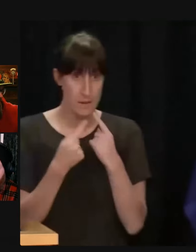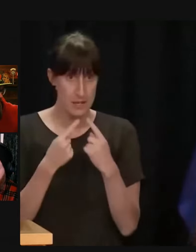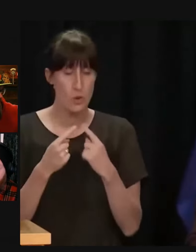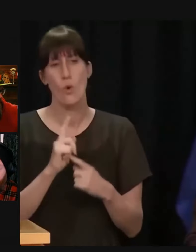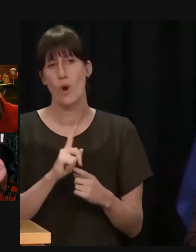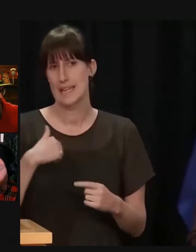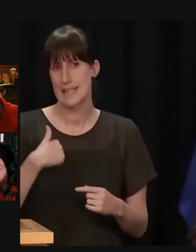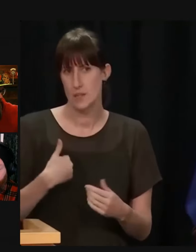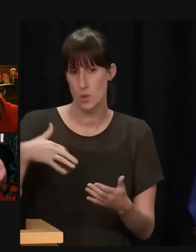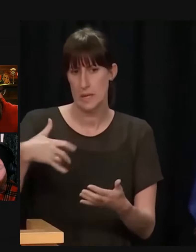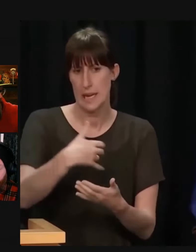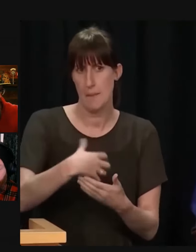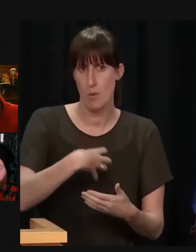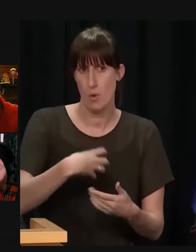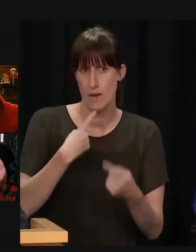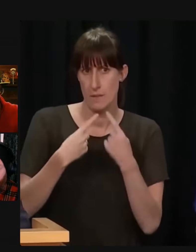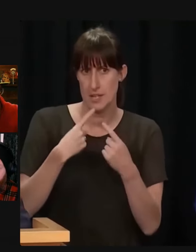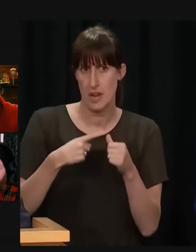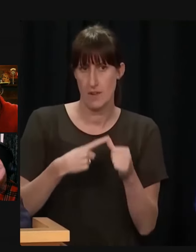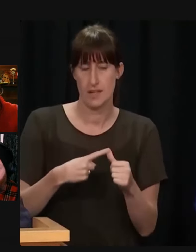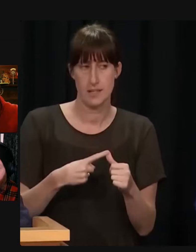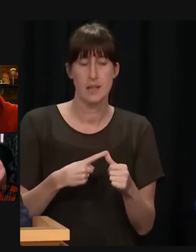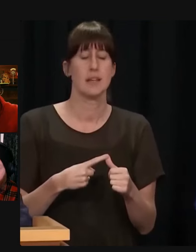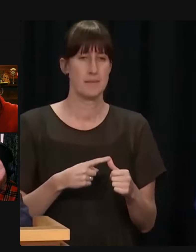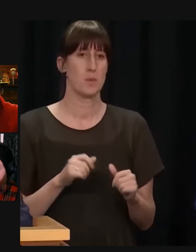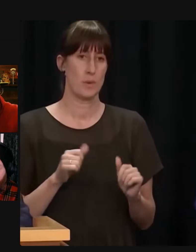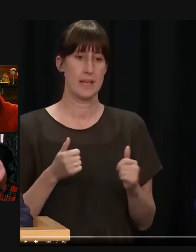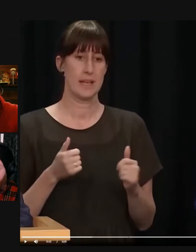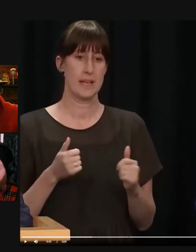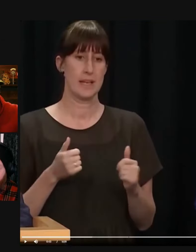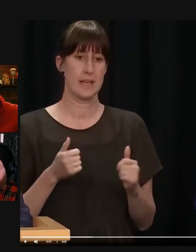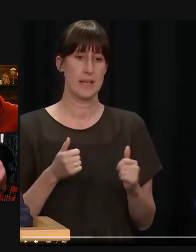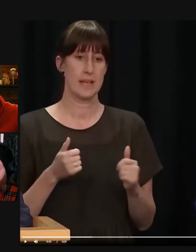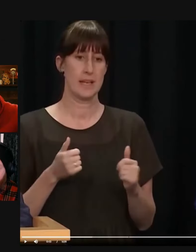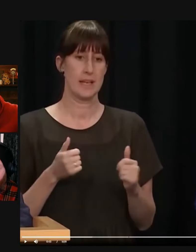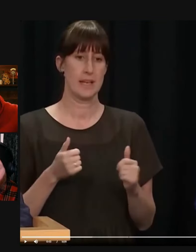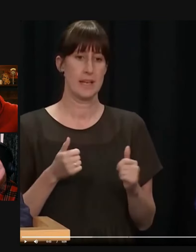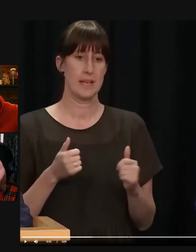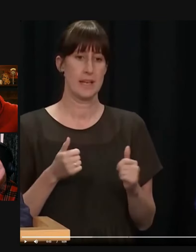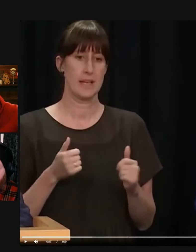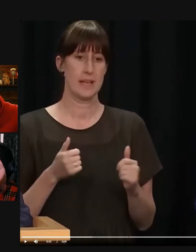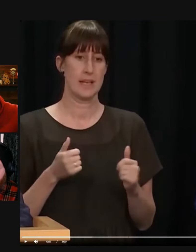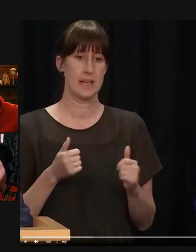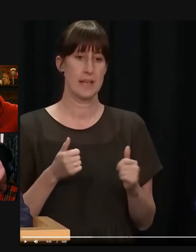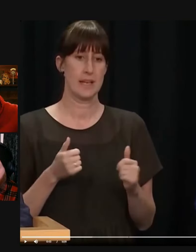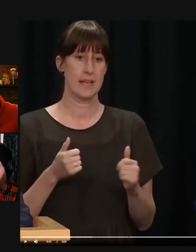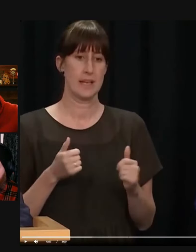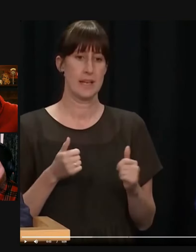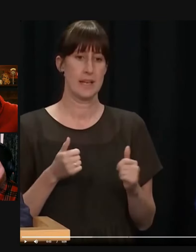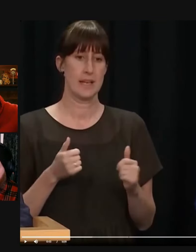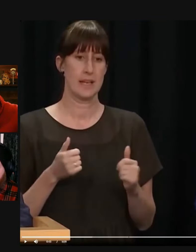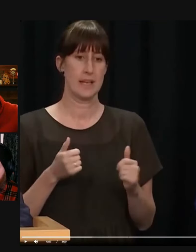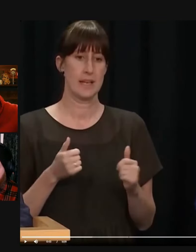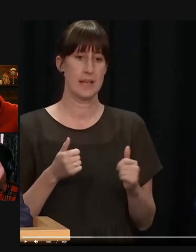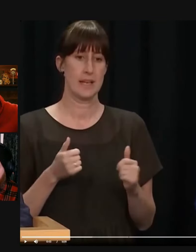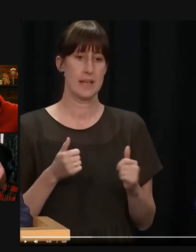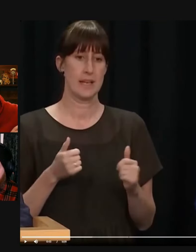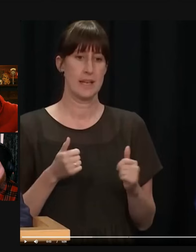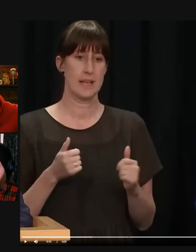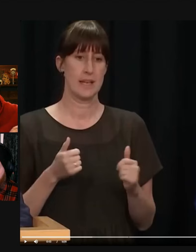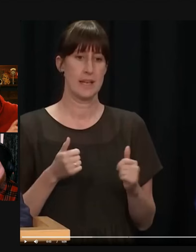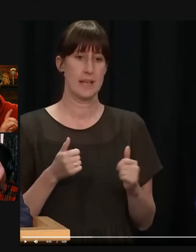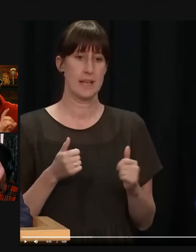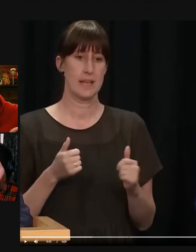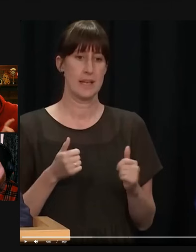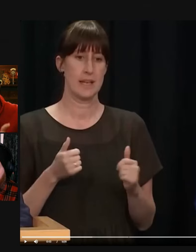continuing to take advice. Right, has New Zealand First told it? You know they're lying when a National Party member says we're